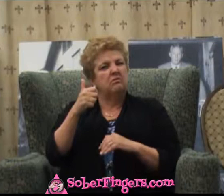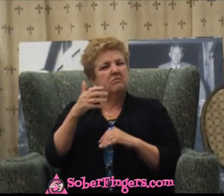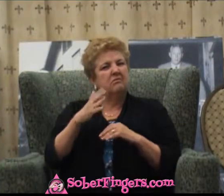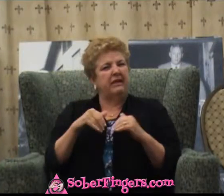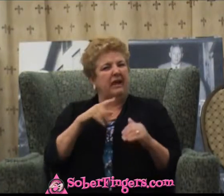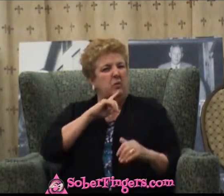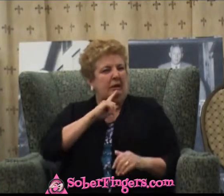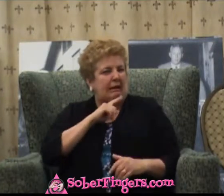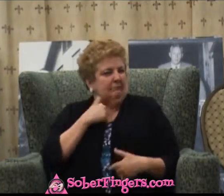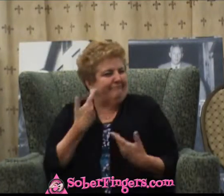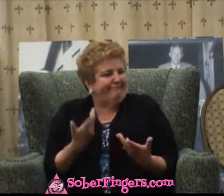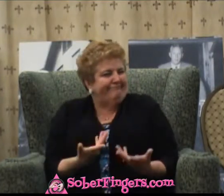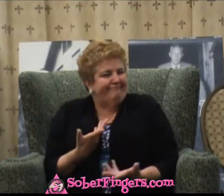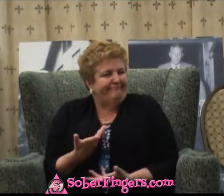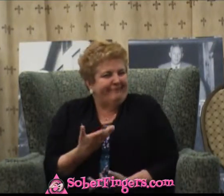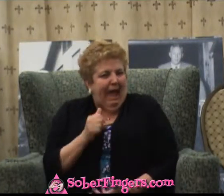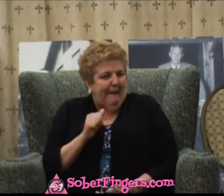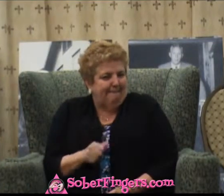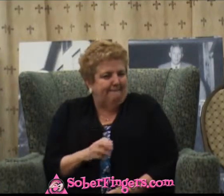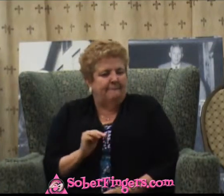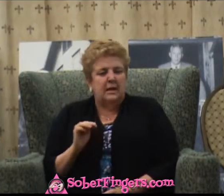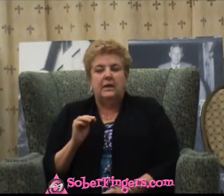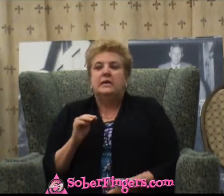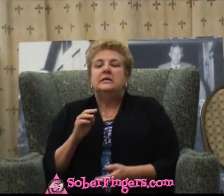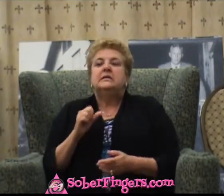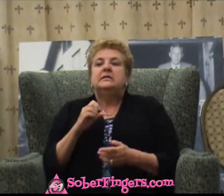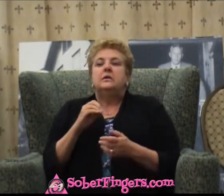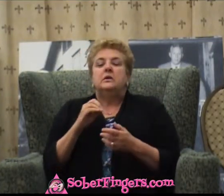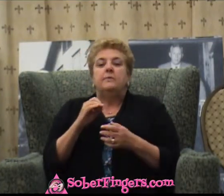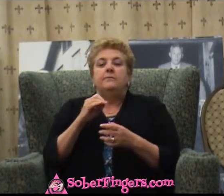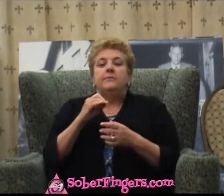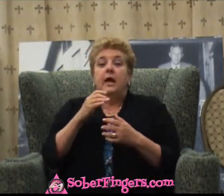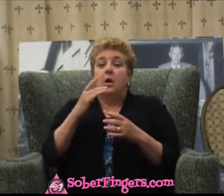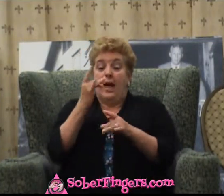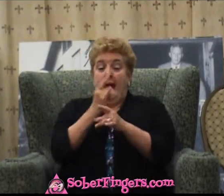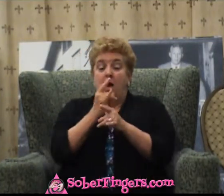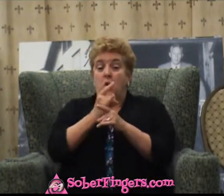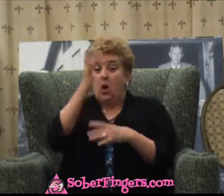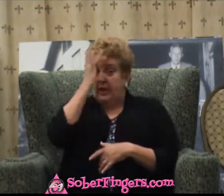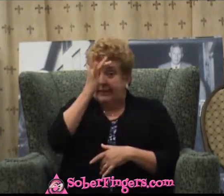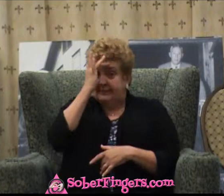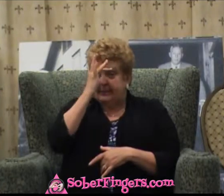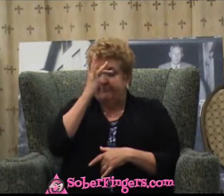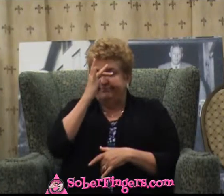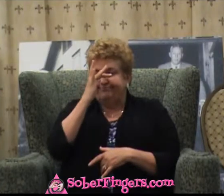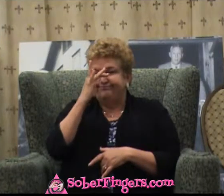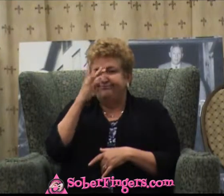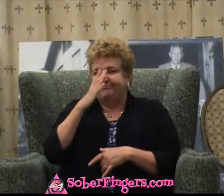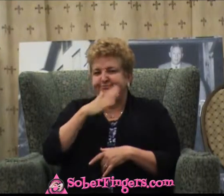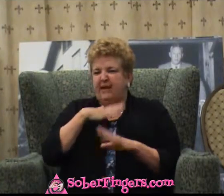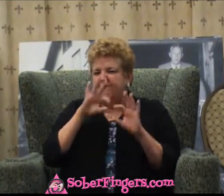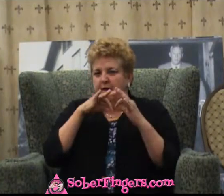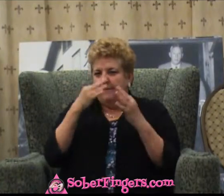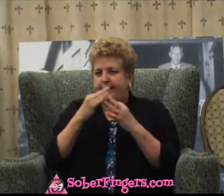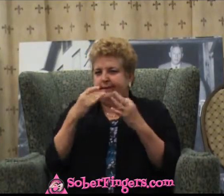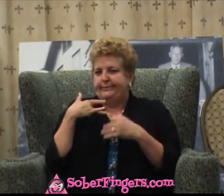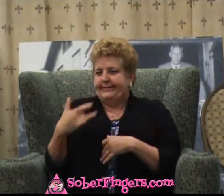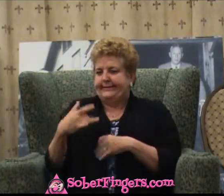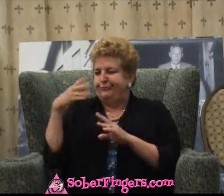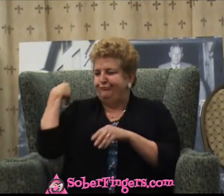But I didn't have a bad life. Alcoholism does run in my family. But I can't blame it on anybody or anything. It was a